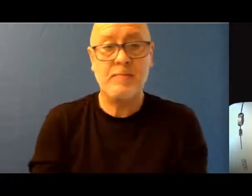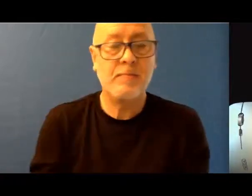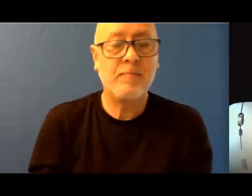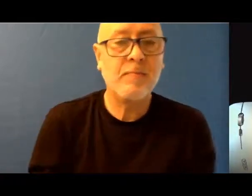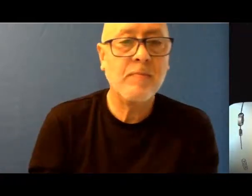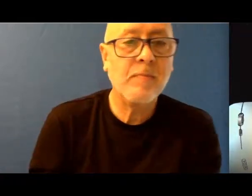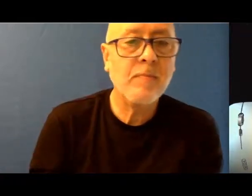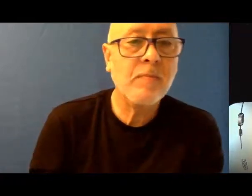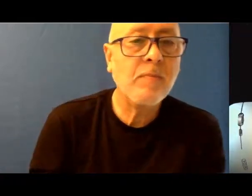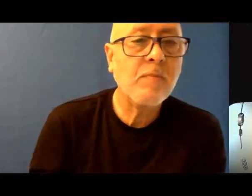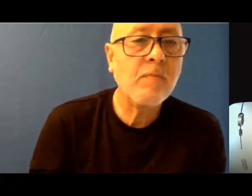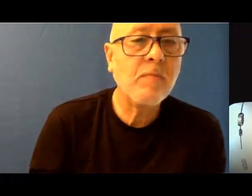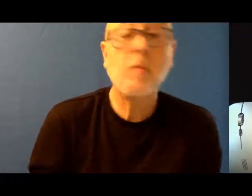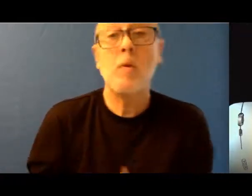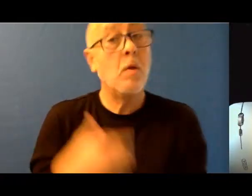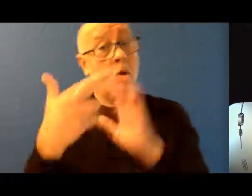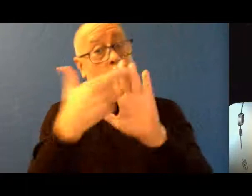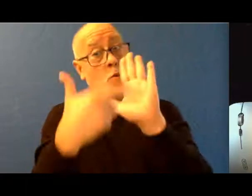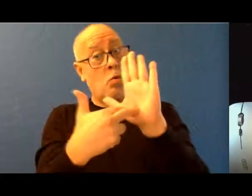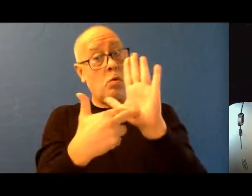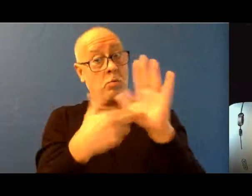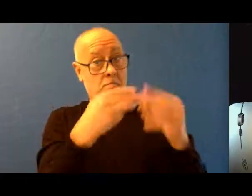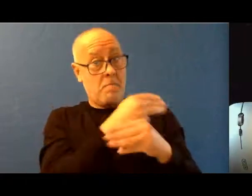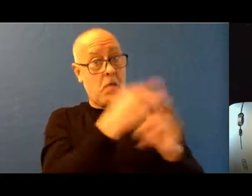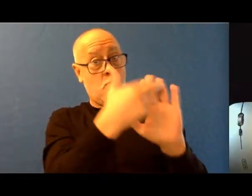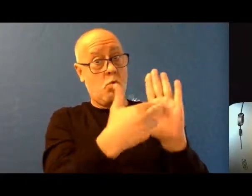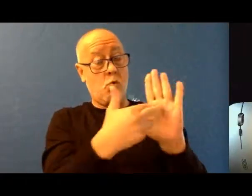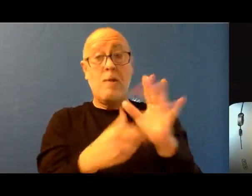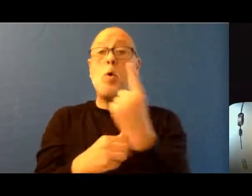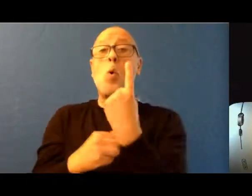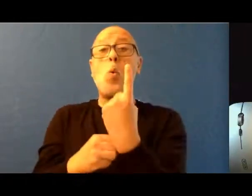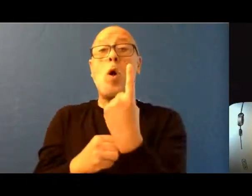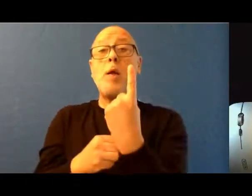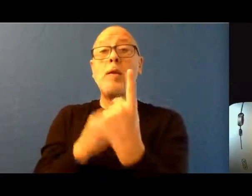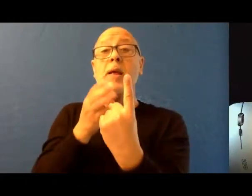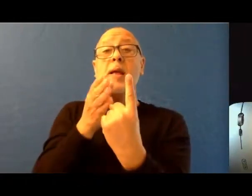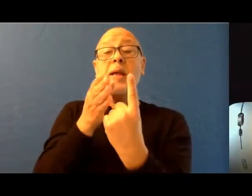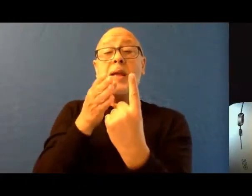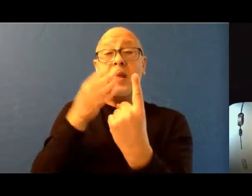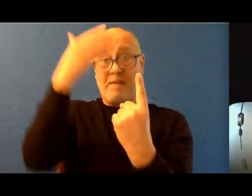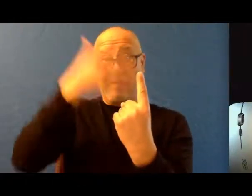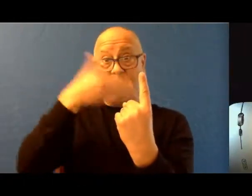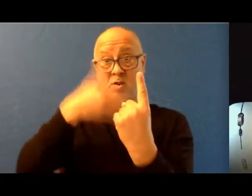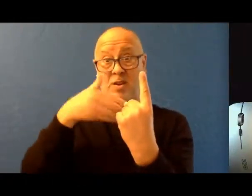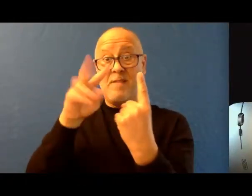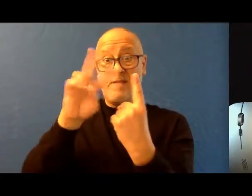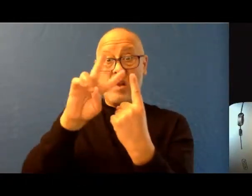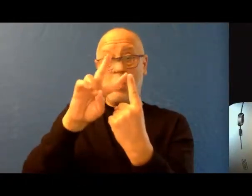The rule for math is if there's a 1 in front of a variable, don't put